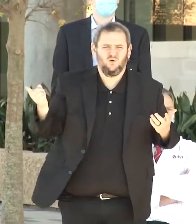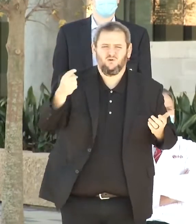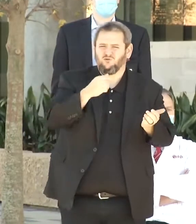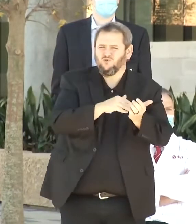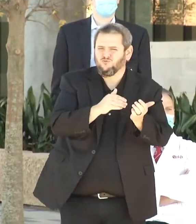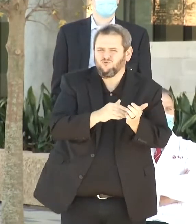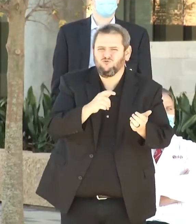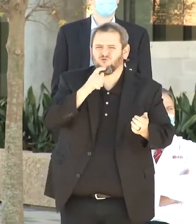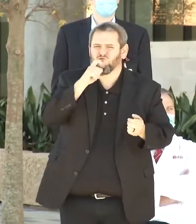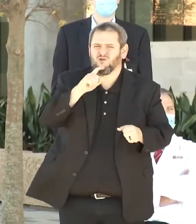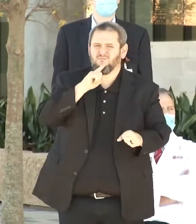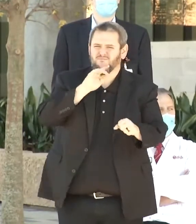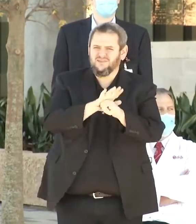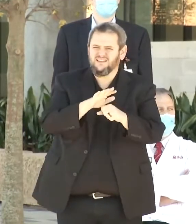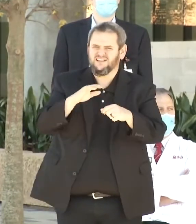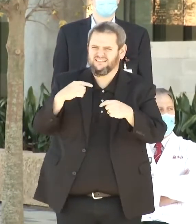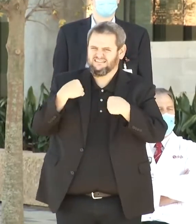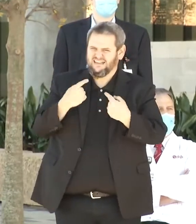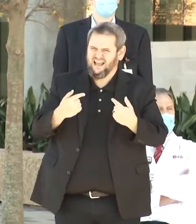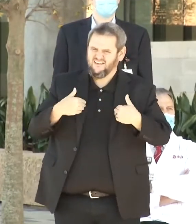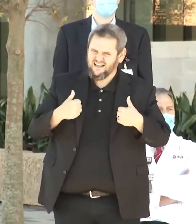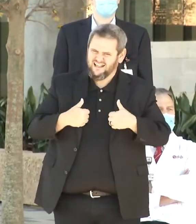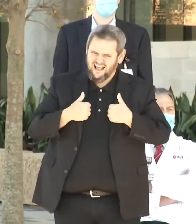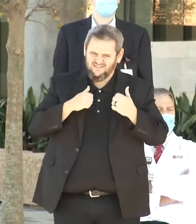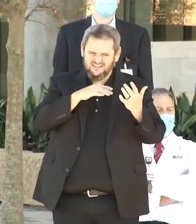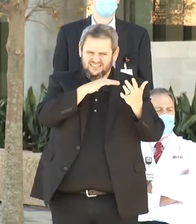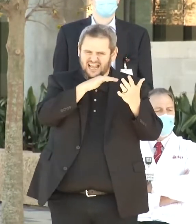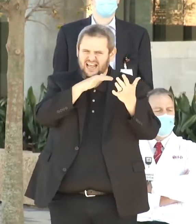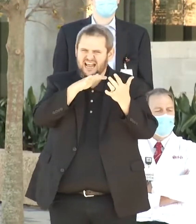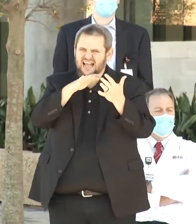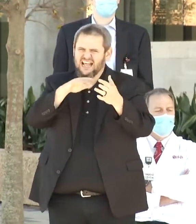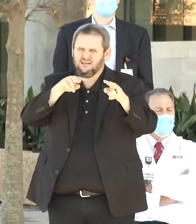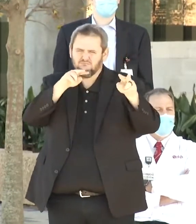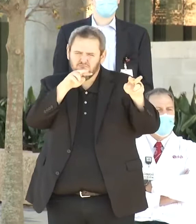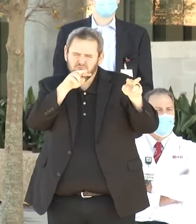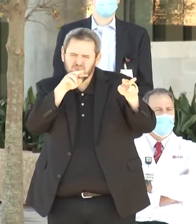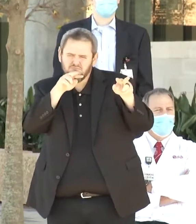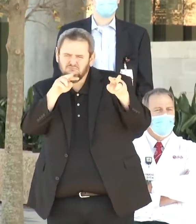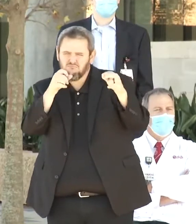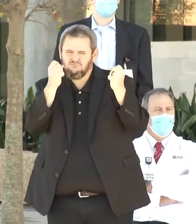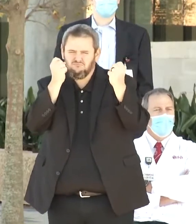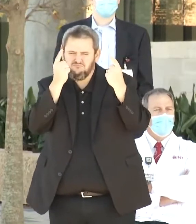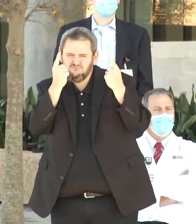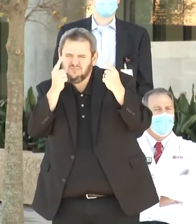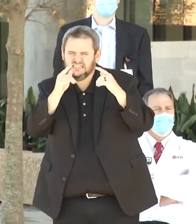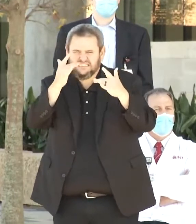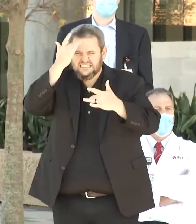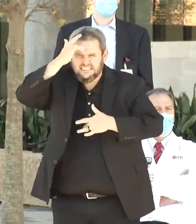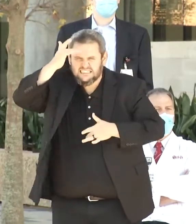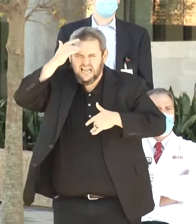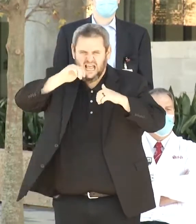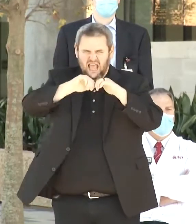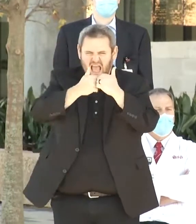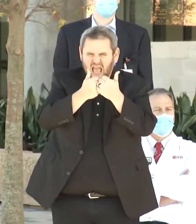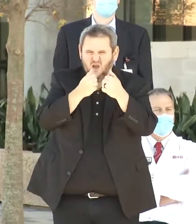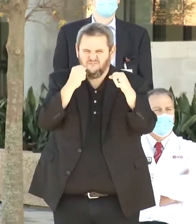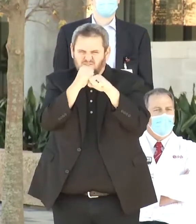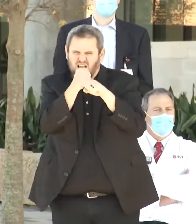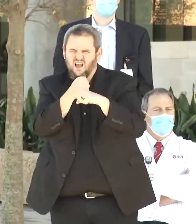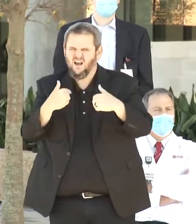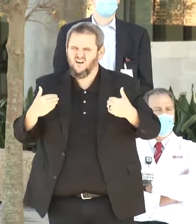studying medicine and science to be there for you when you need us, which is an honor and a